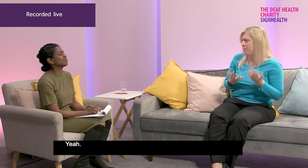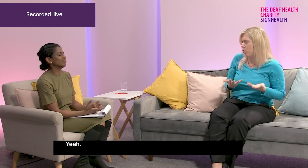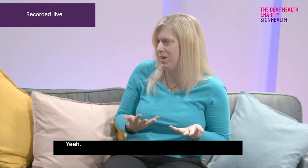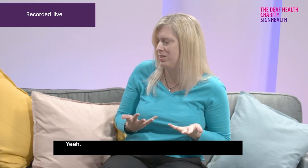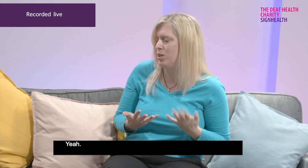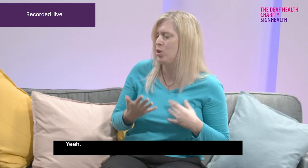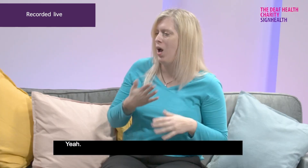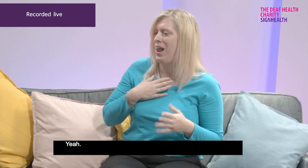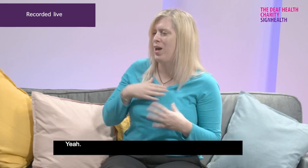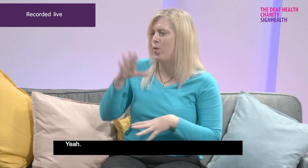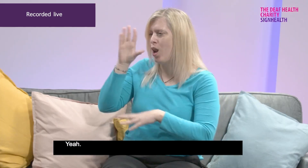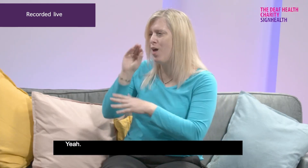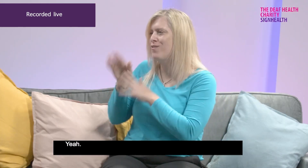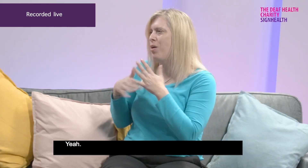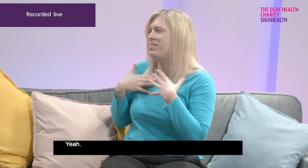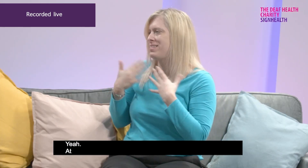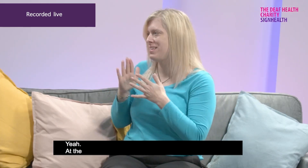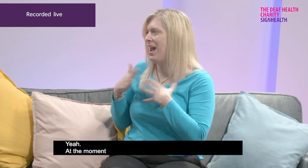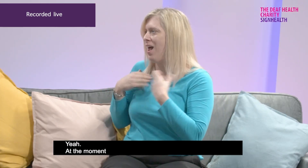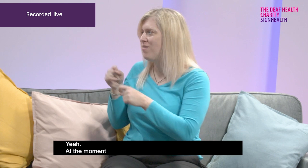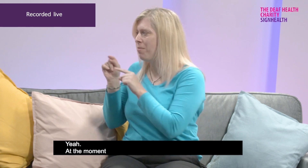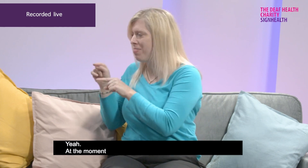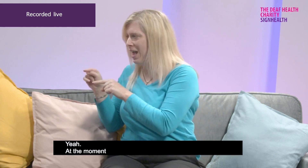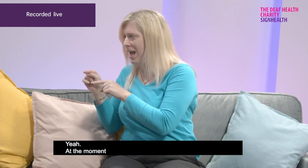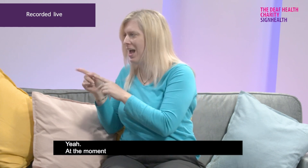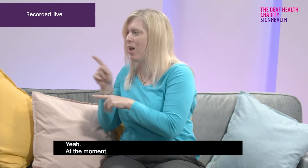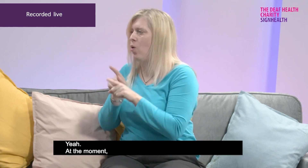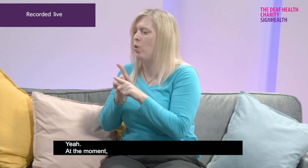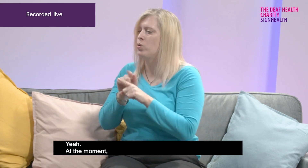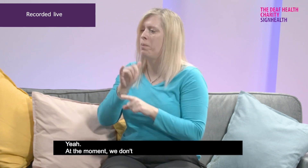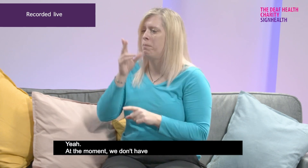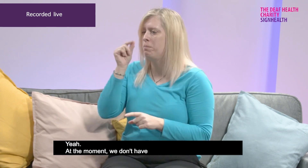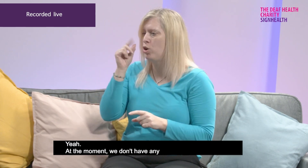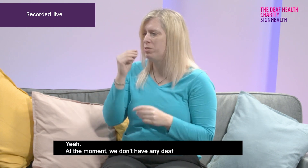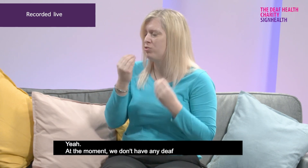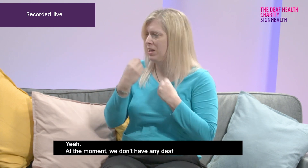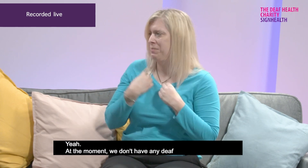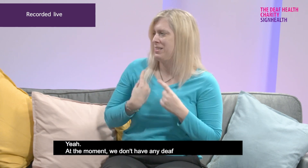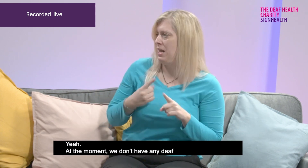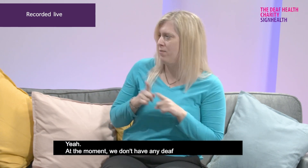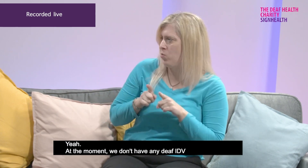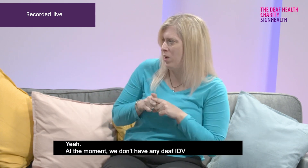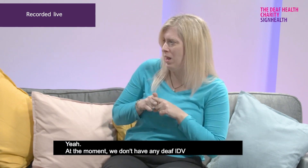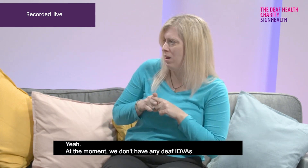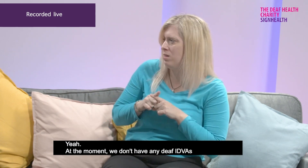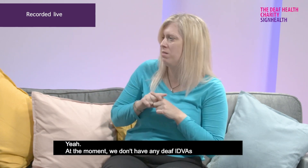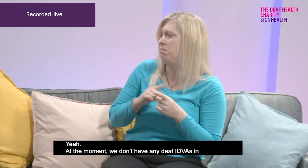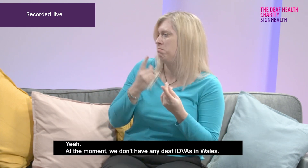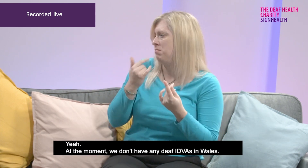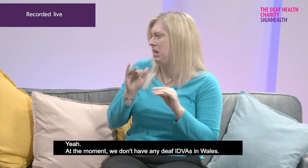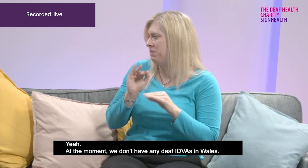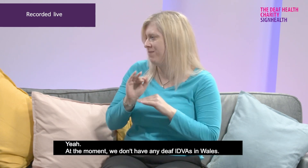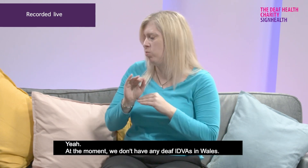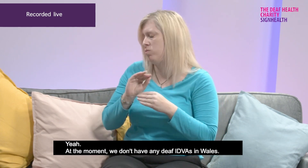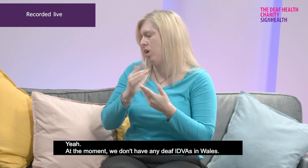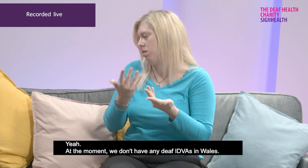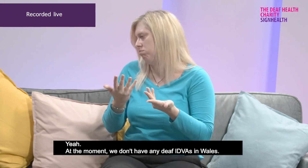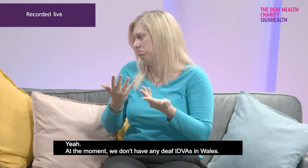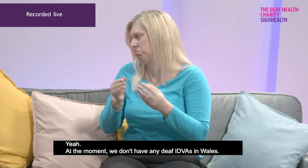Yeah, that's it, the IDVAs. So at the moment, we don't have any deaf IDVAs in Wales. So I would love to